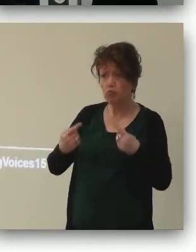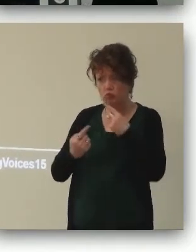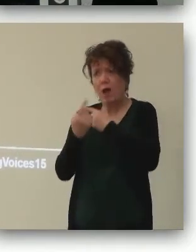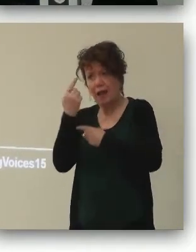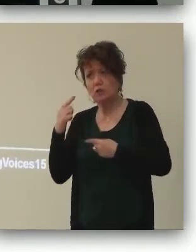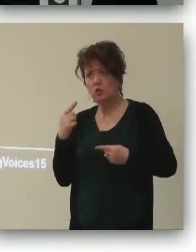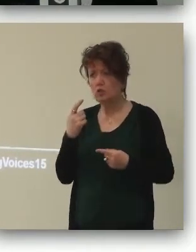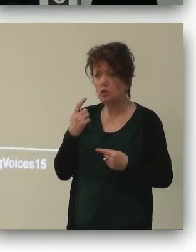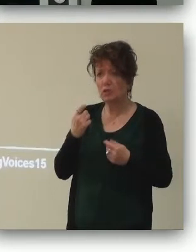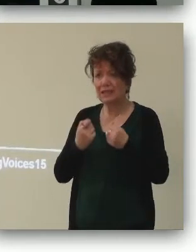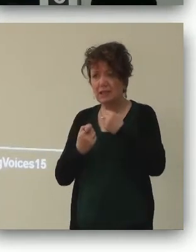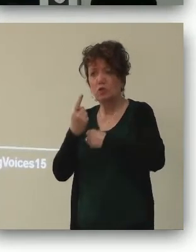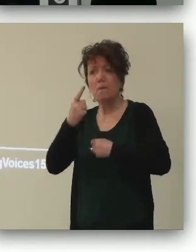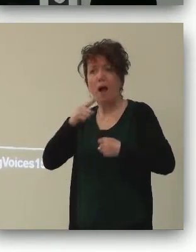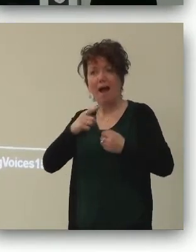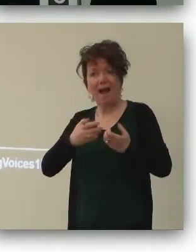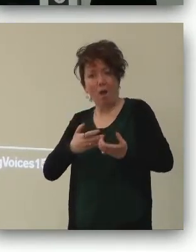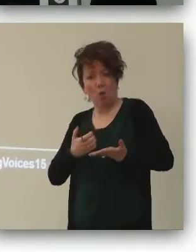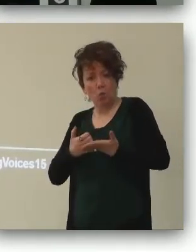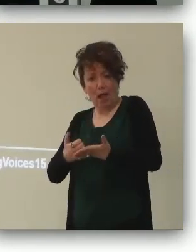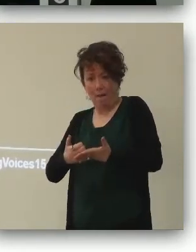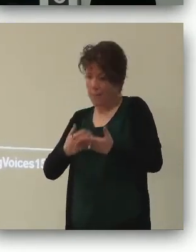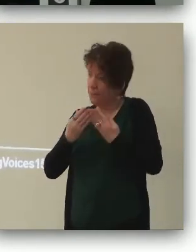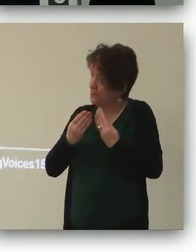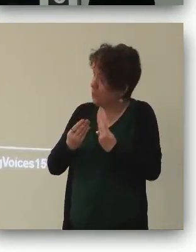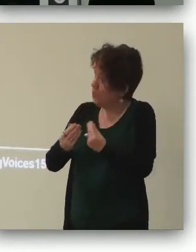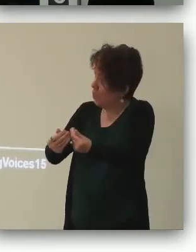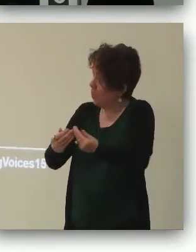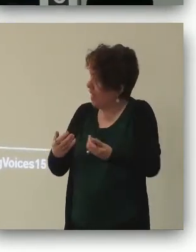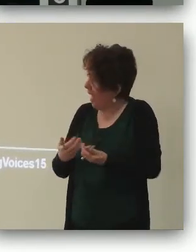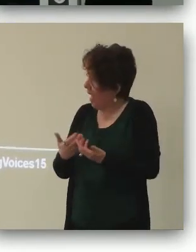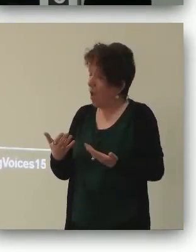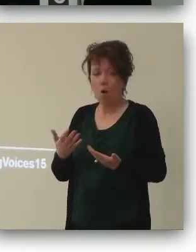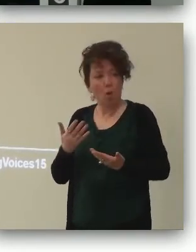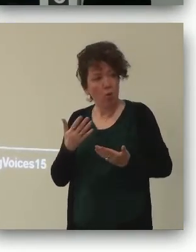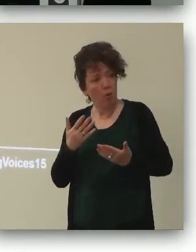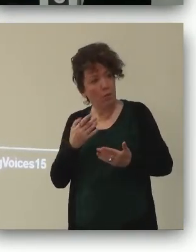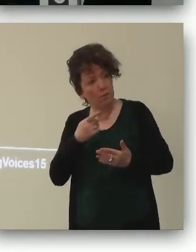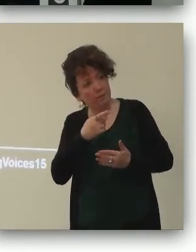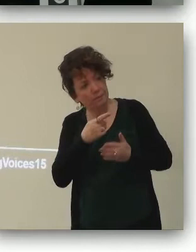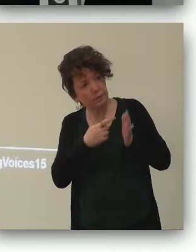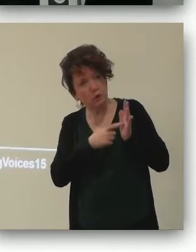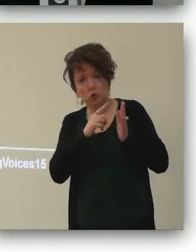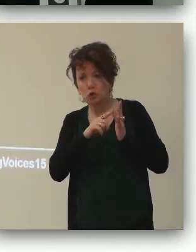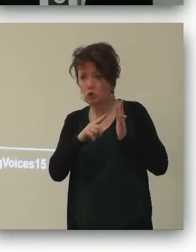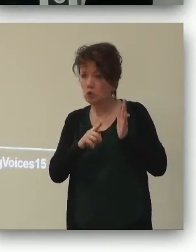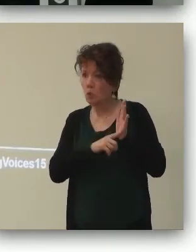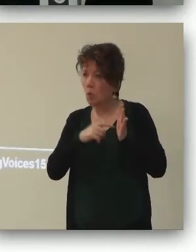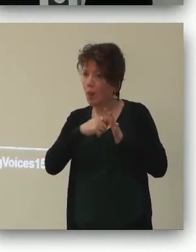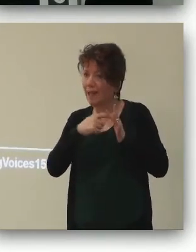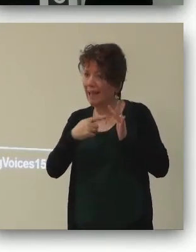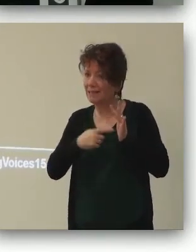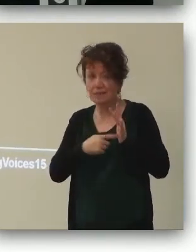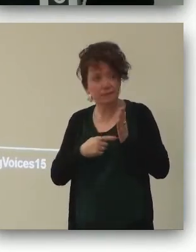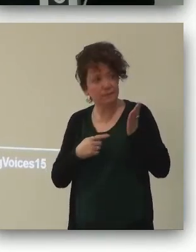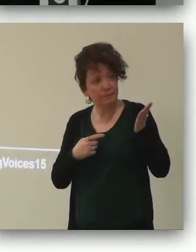about. But to try and help them make the process as simple as possible, we've put this toolkit together,